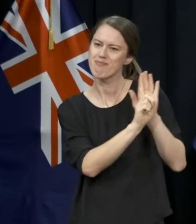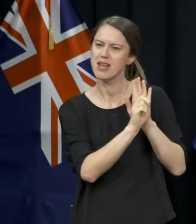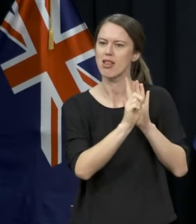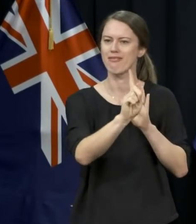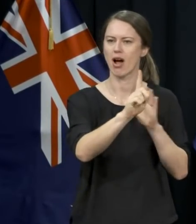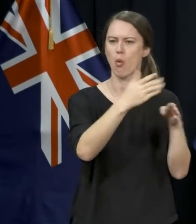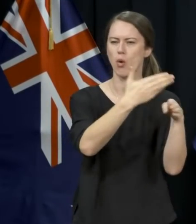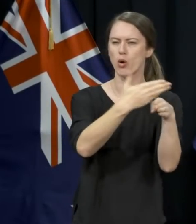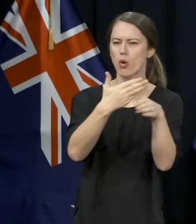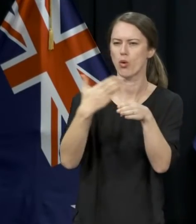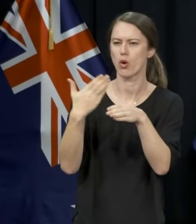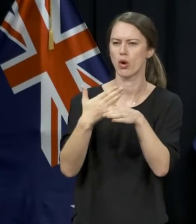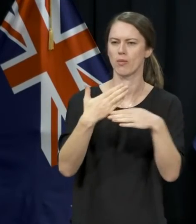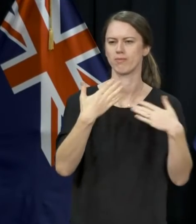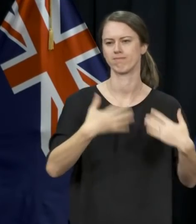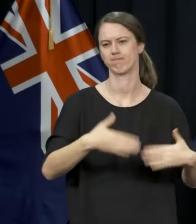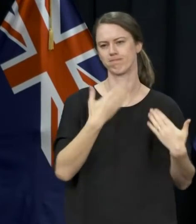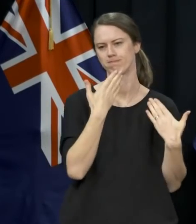line.